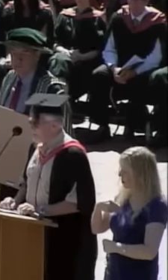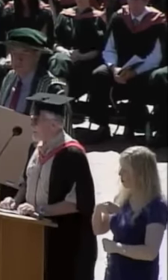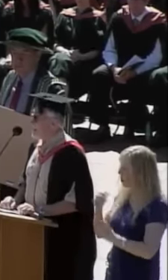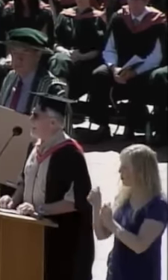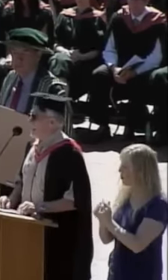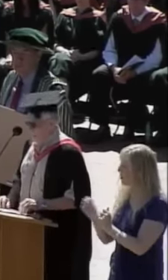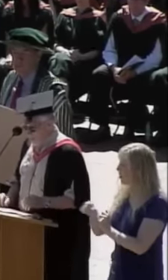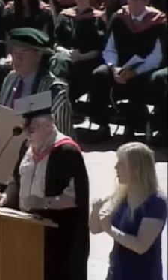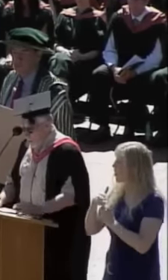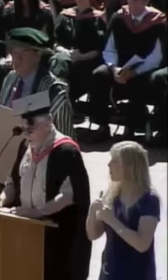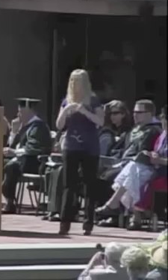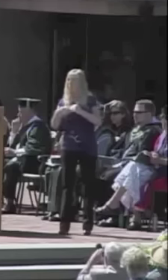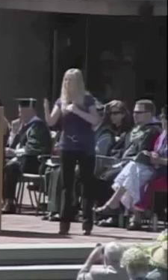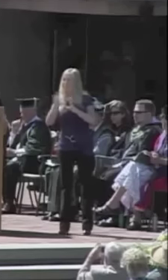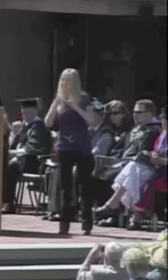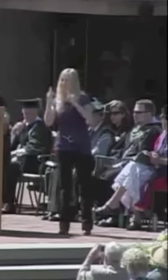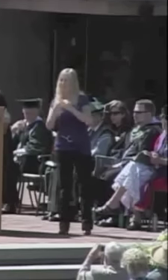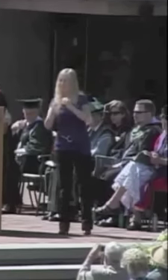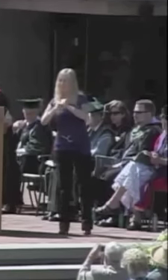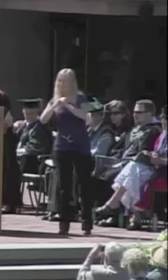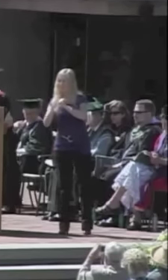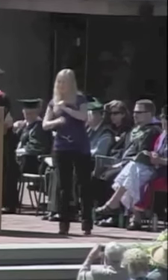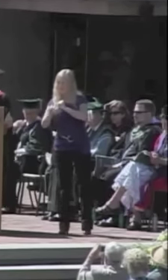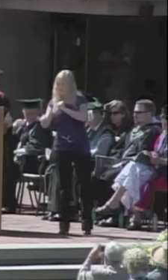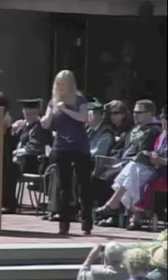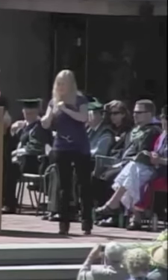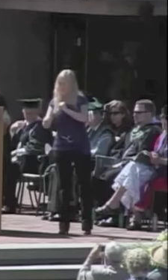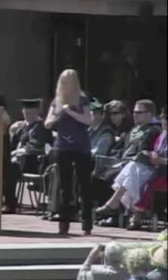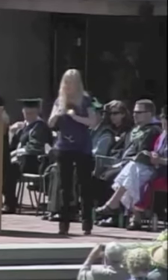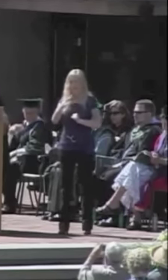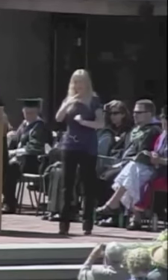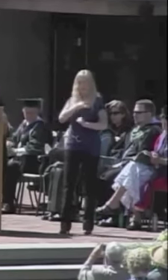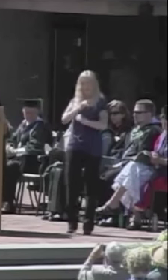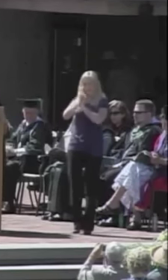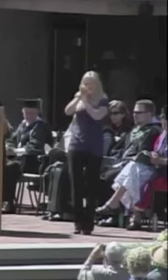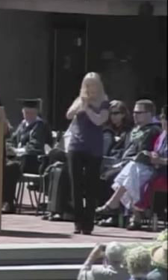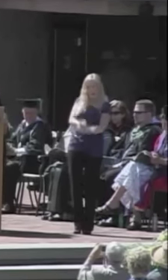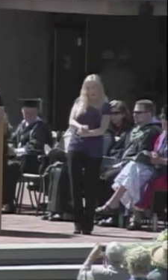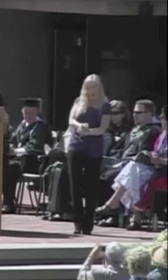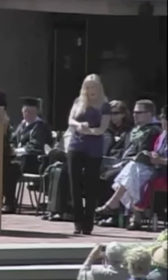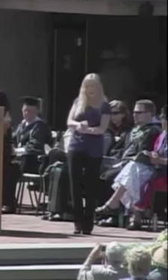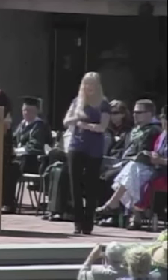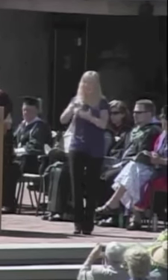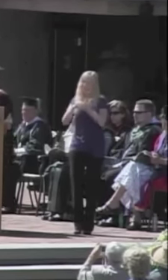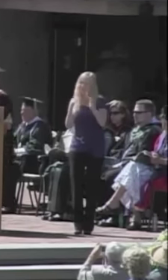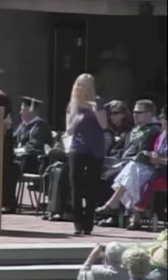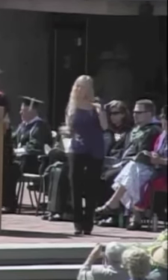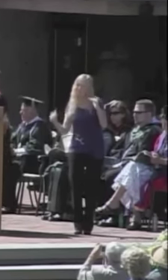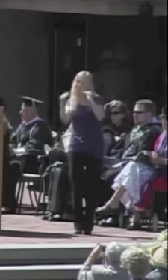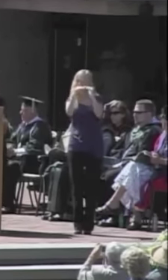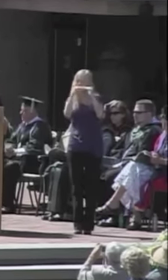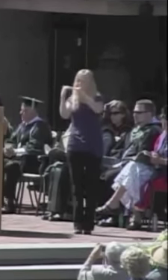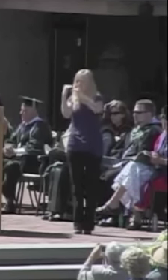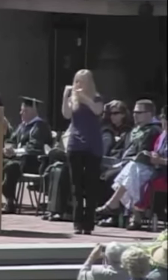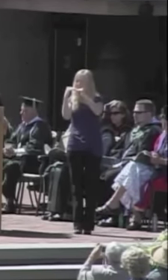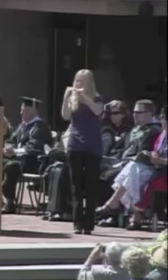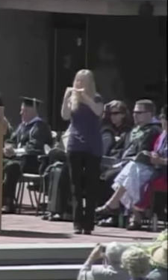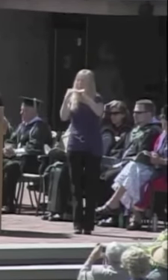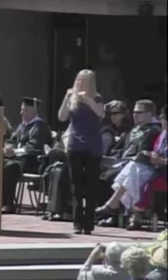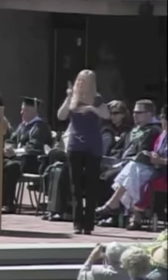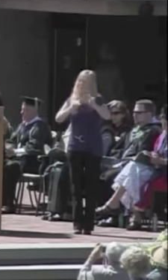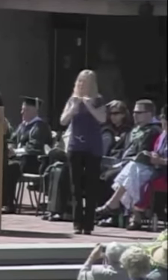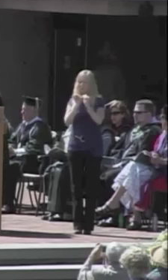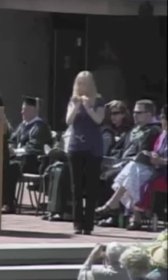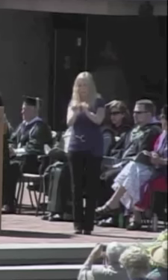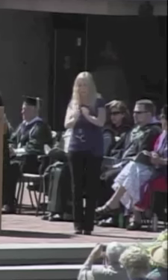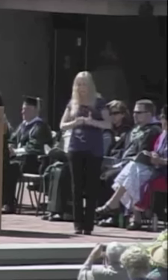of humanity and acquire the habits of heart that make democracy and citizenship sustainable. No